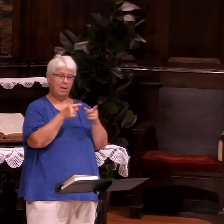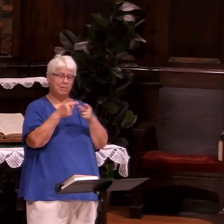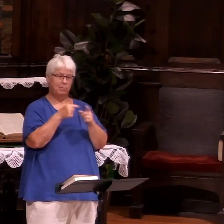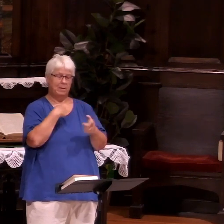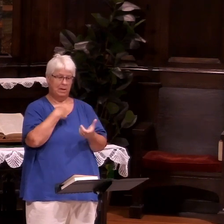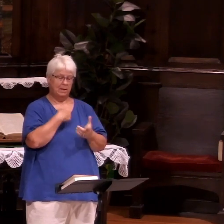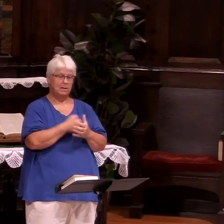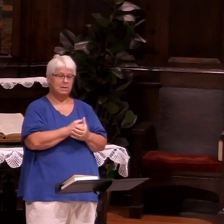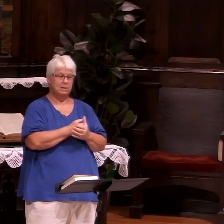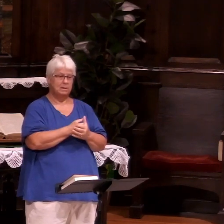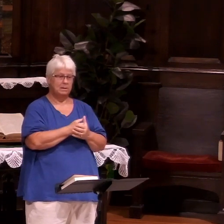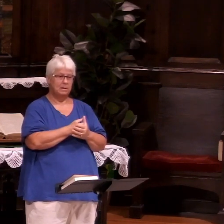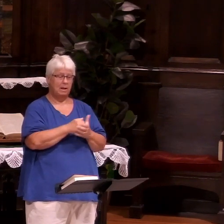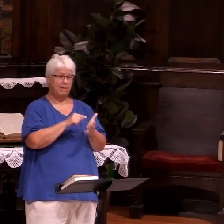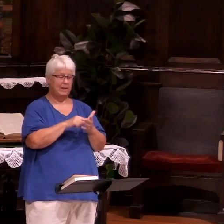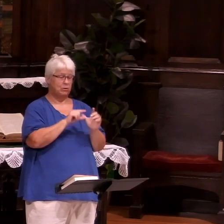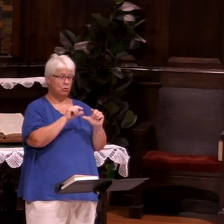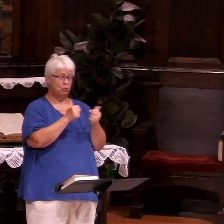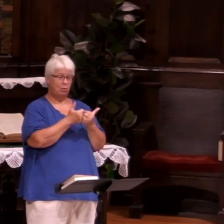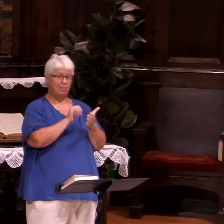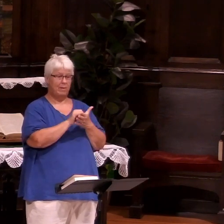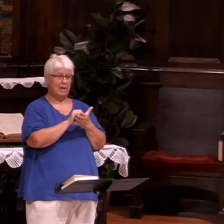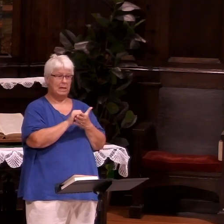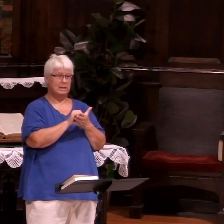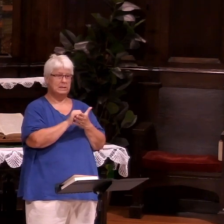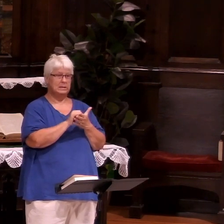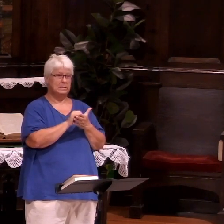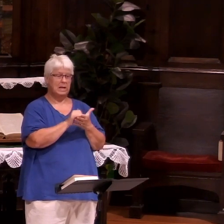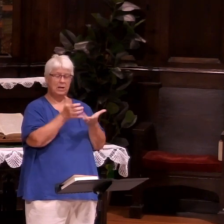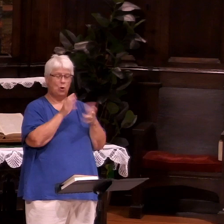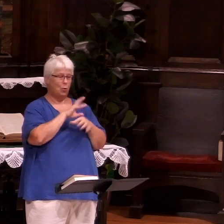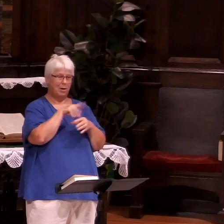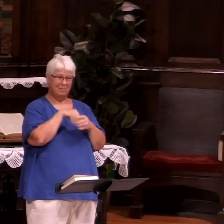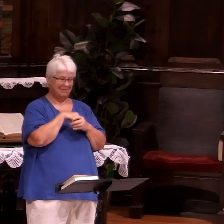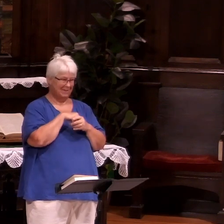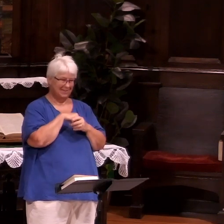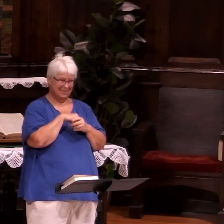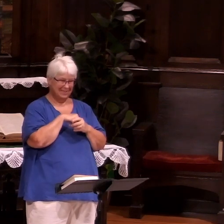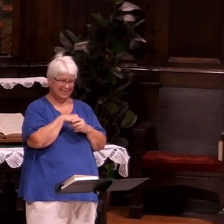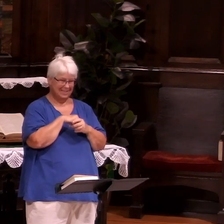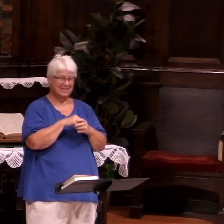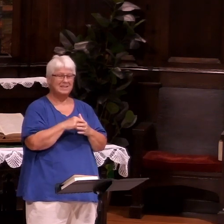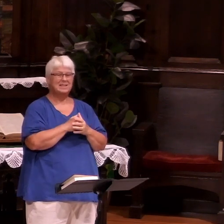definitions. This is a club that nobody wants to be in.